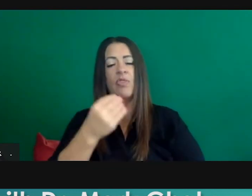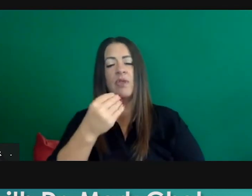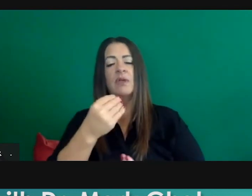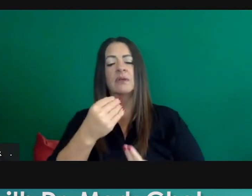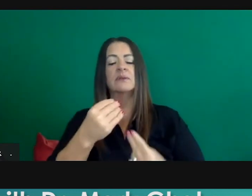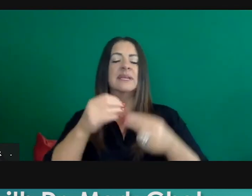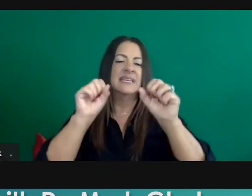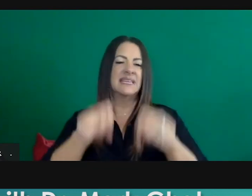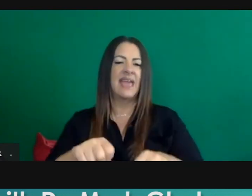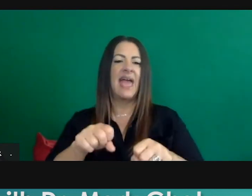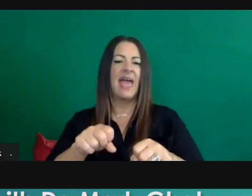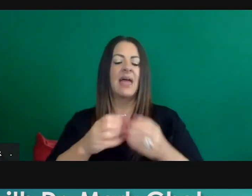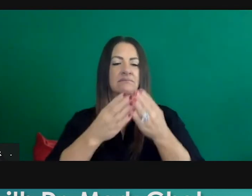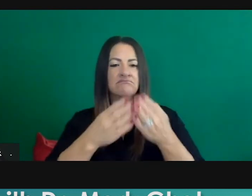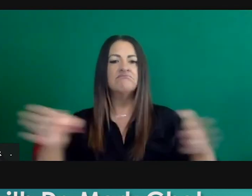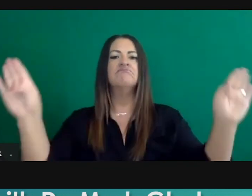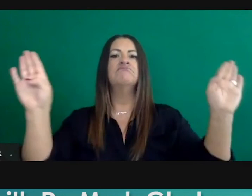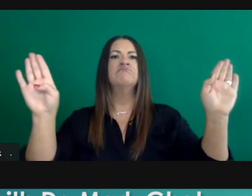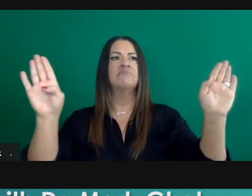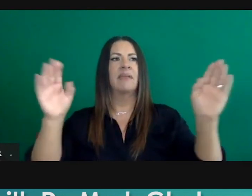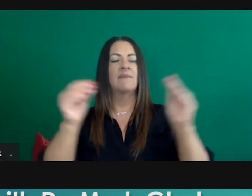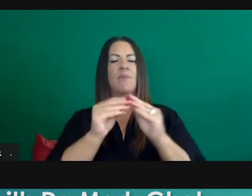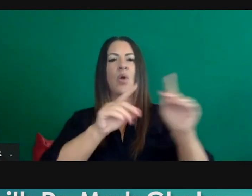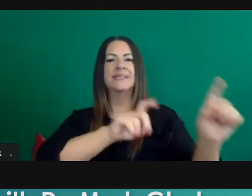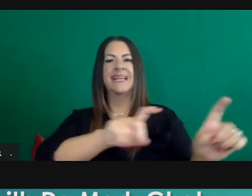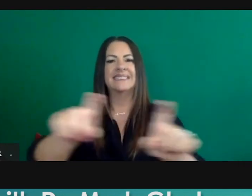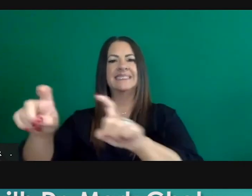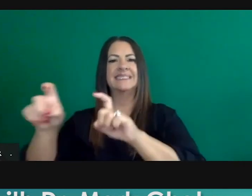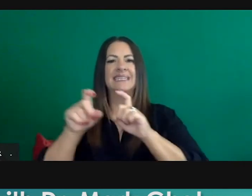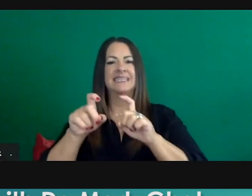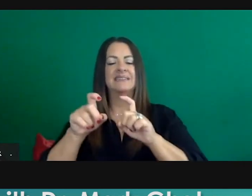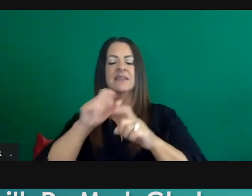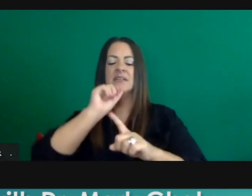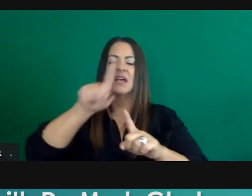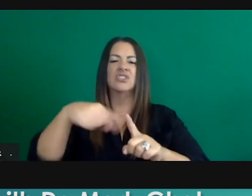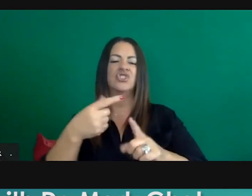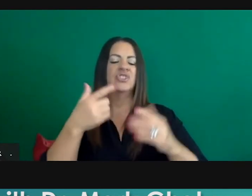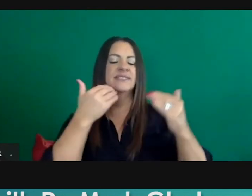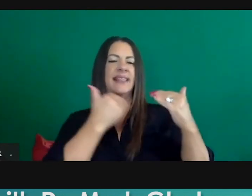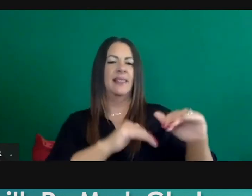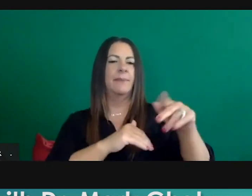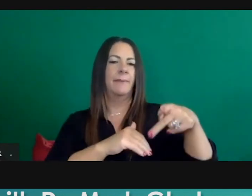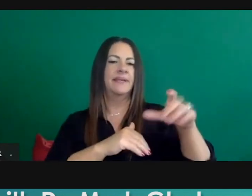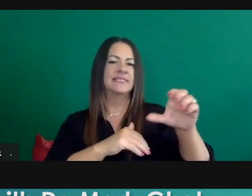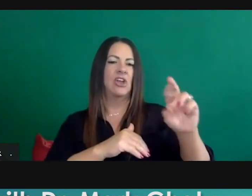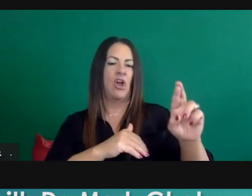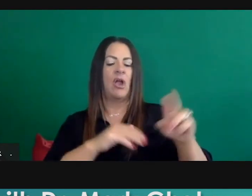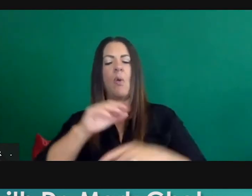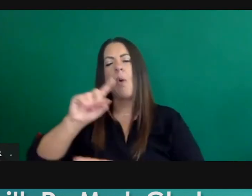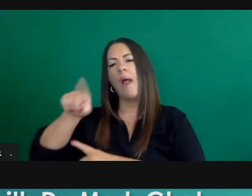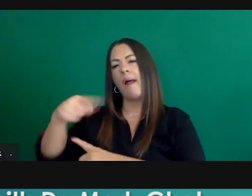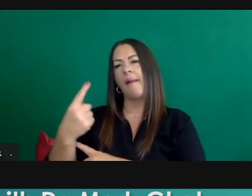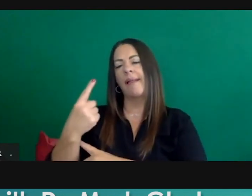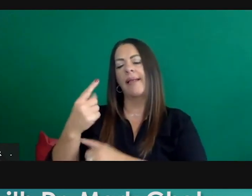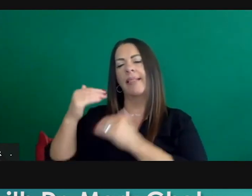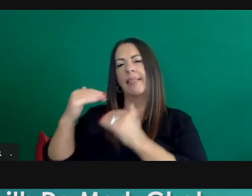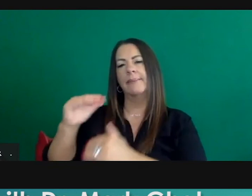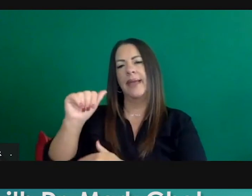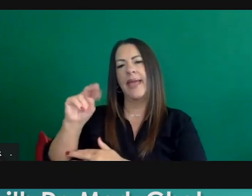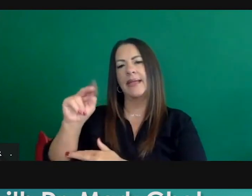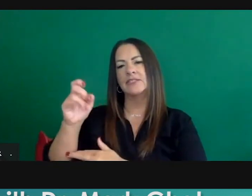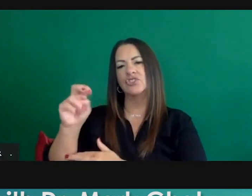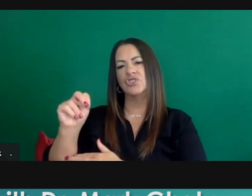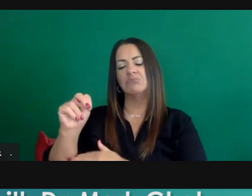to happen at a broader scale than we could ever imagine with just PCR alone or antigen testing alone. So we are continuing